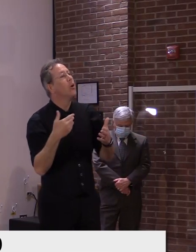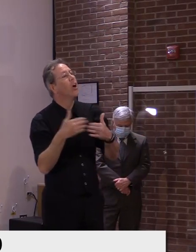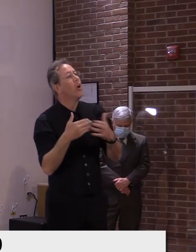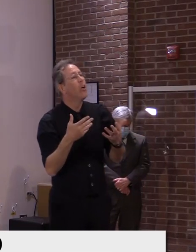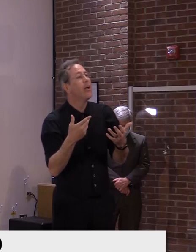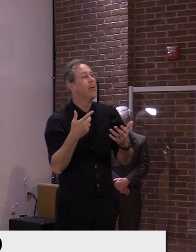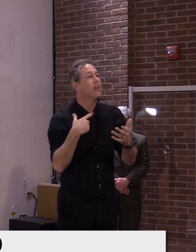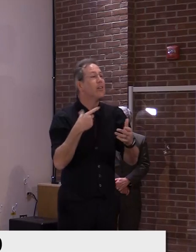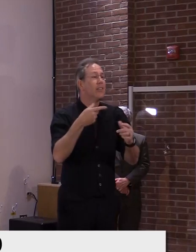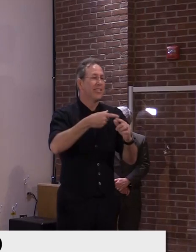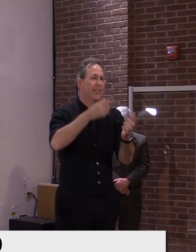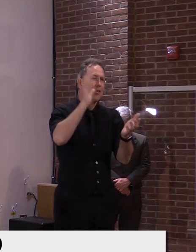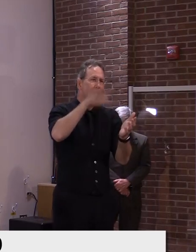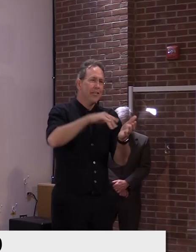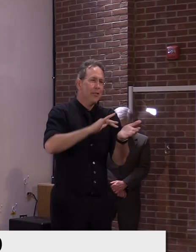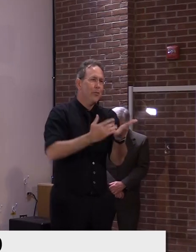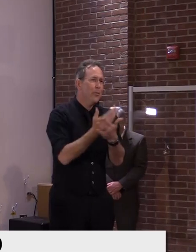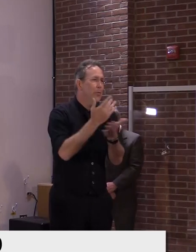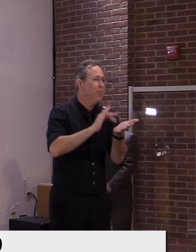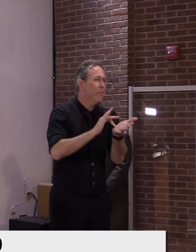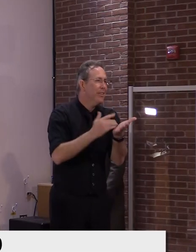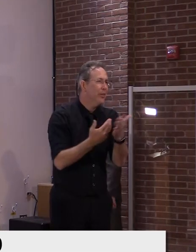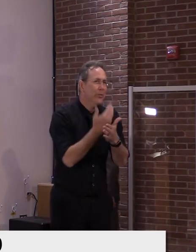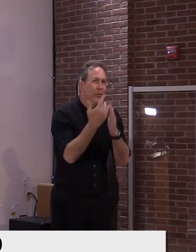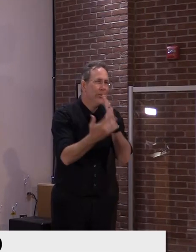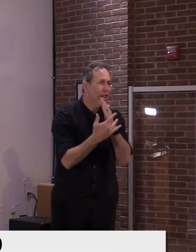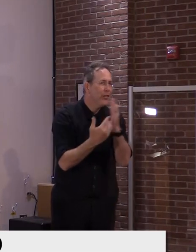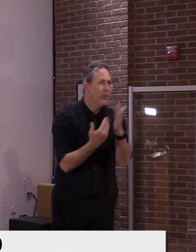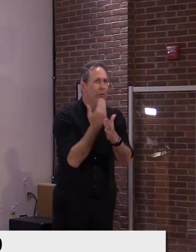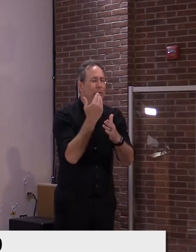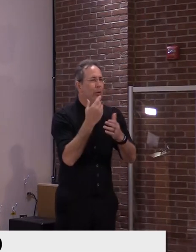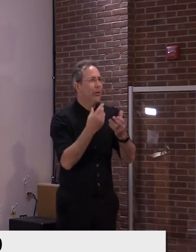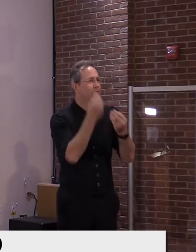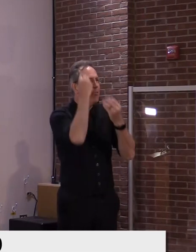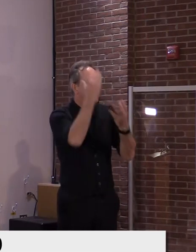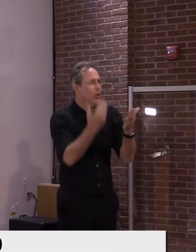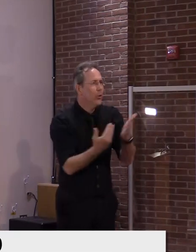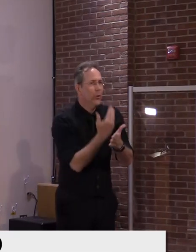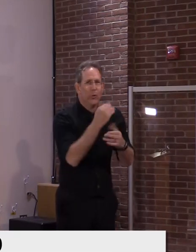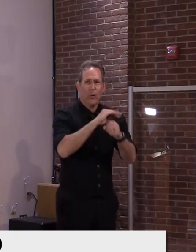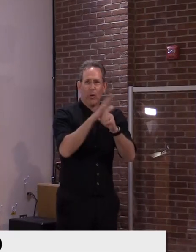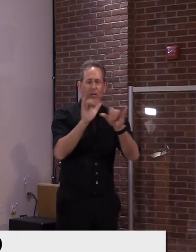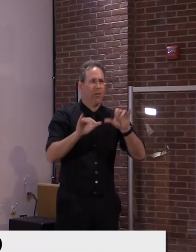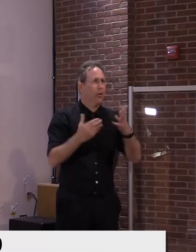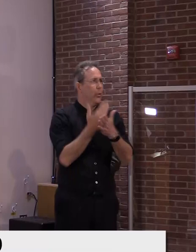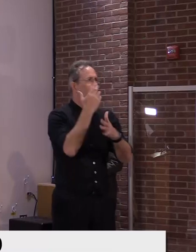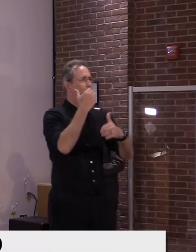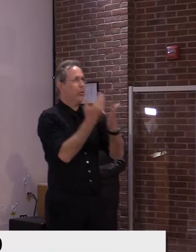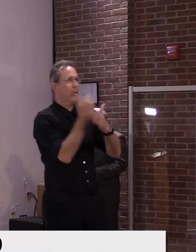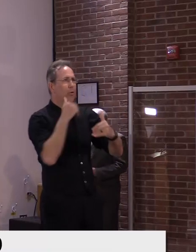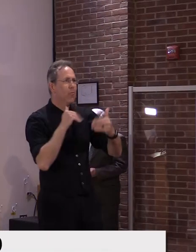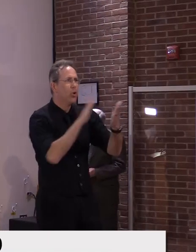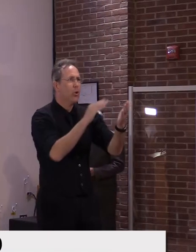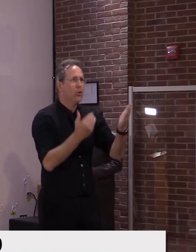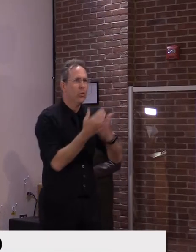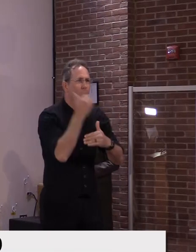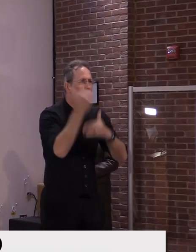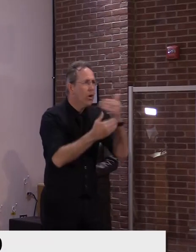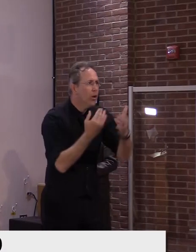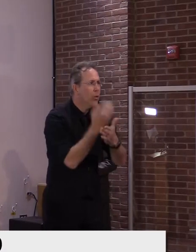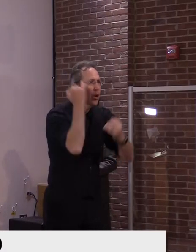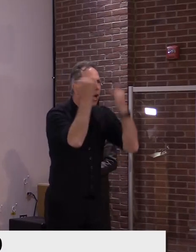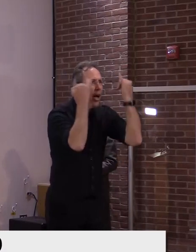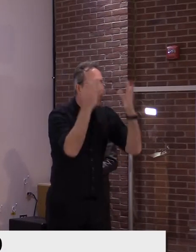a type of treatment, whether it be surgical or lifestyle, over time, events end